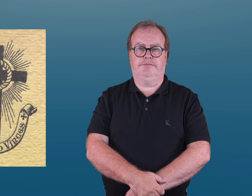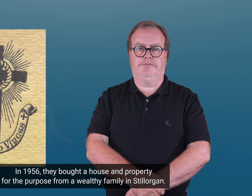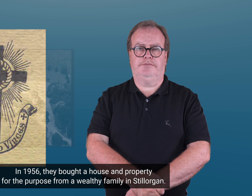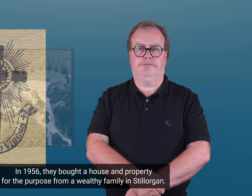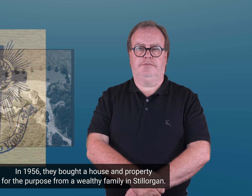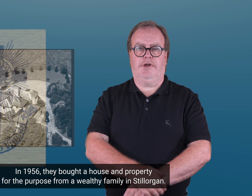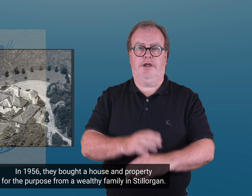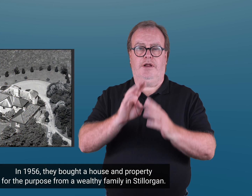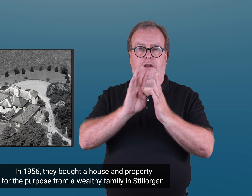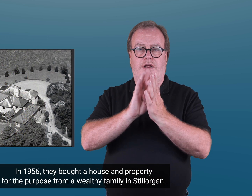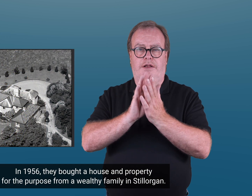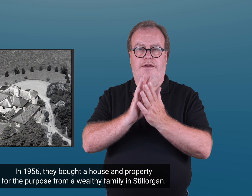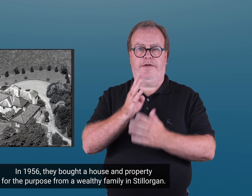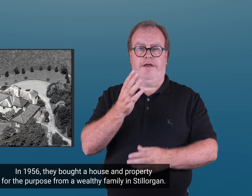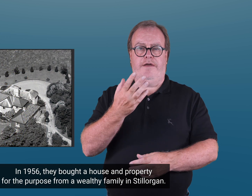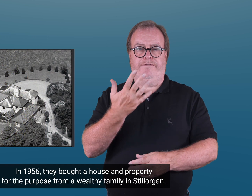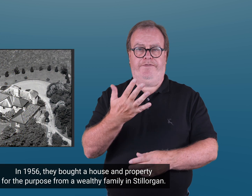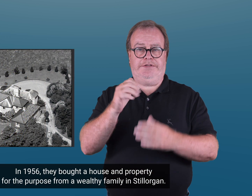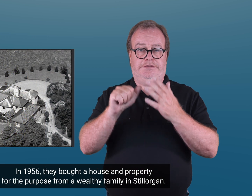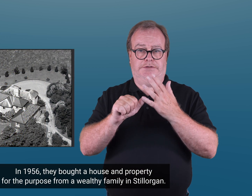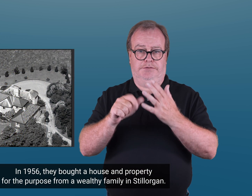In 1956, they bought a house and property for the purpose